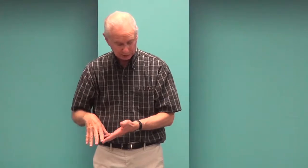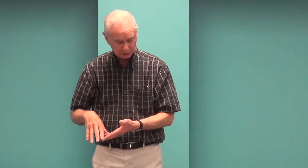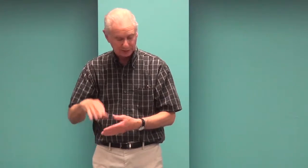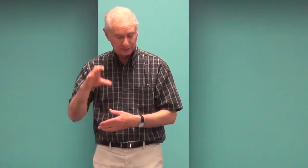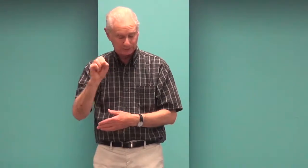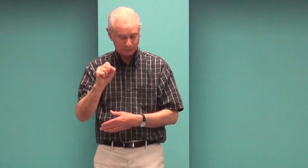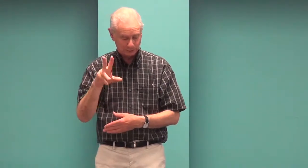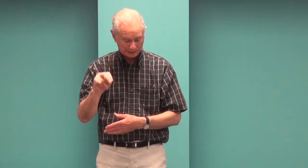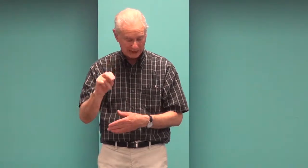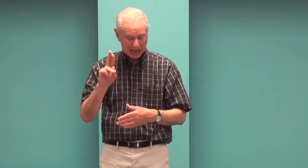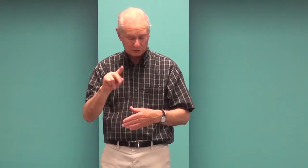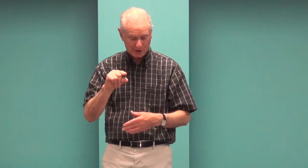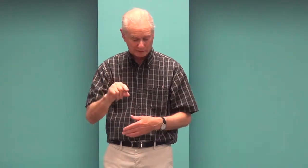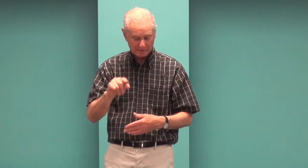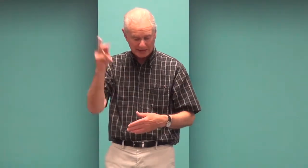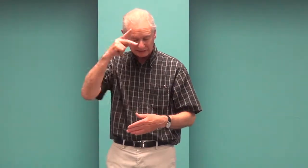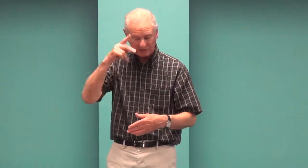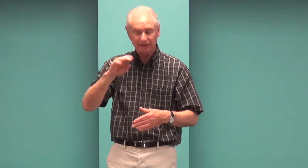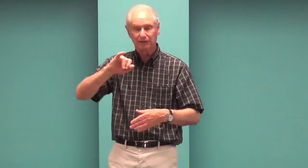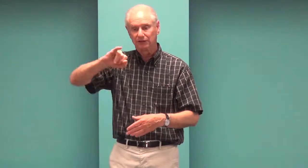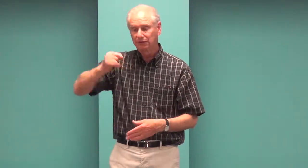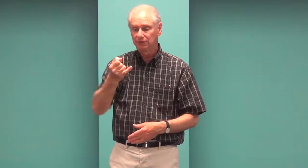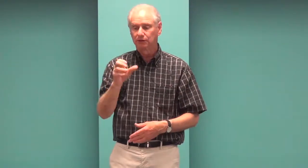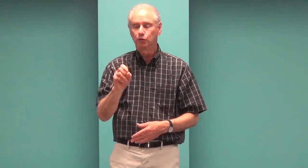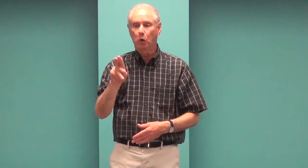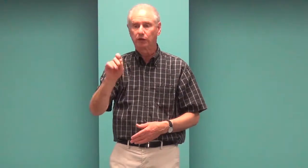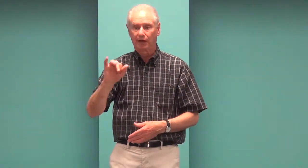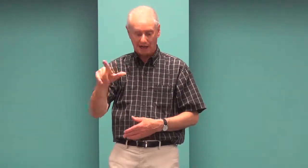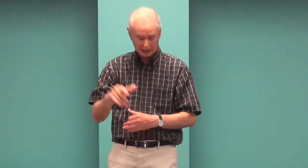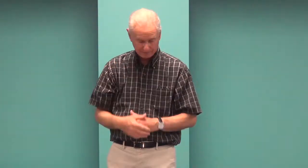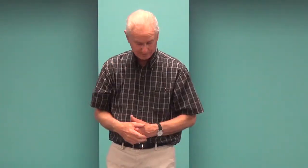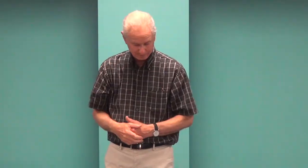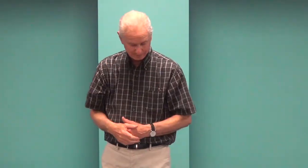undergraduate students and CSUN Undergraduate Philosophy Journal.